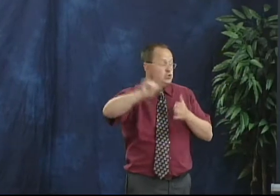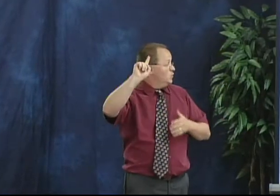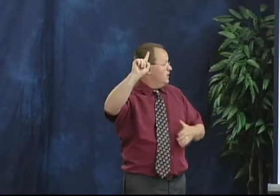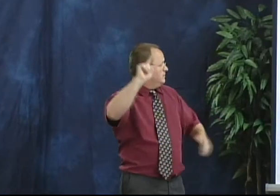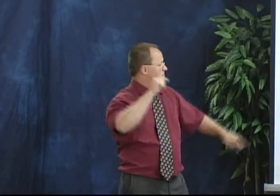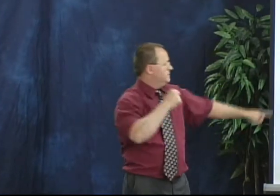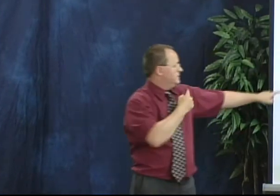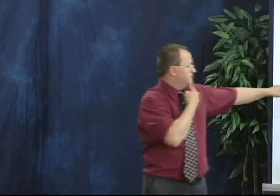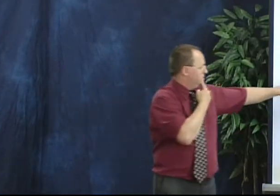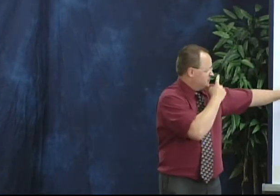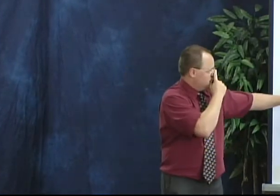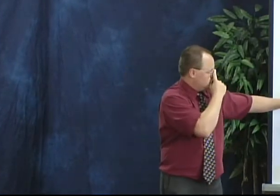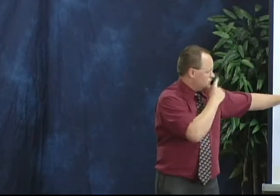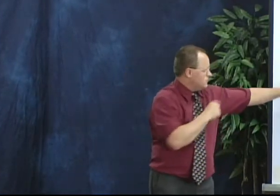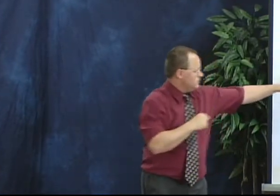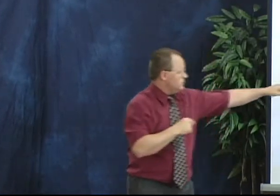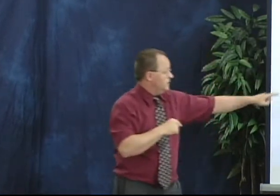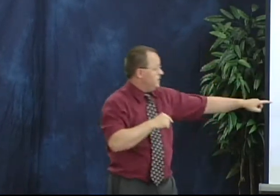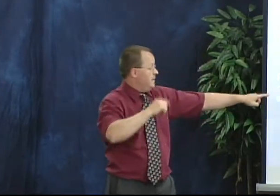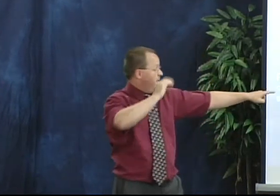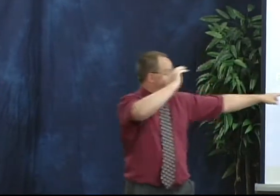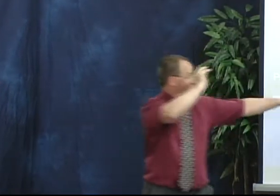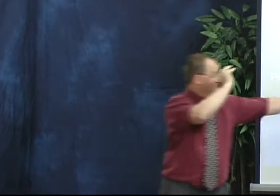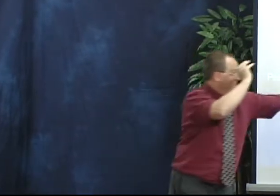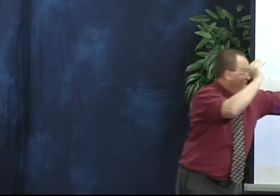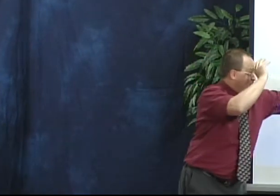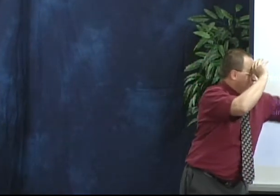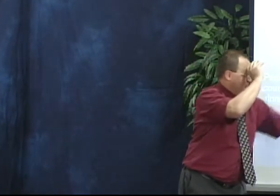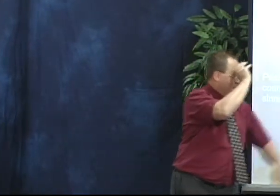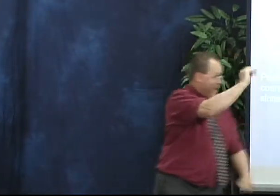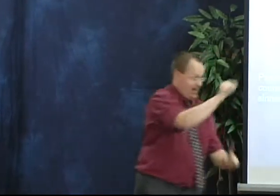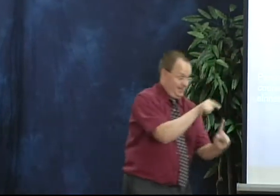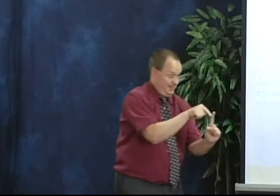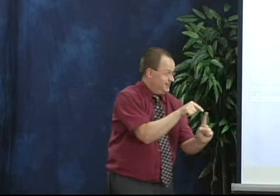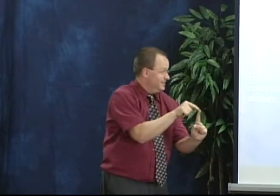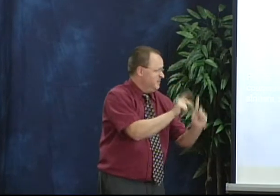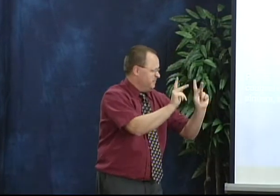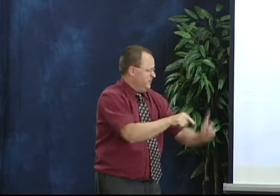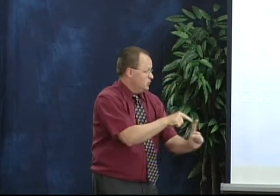He said, I'm going to look at two verses, but we only have one here. So in Psalm 1, verse 1,